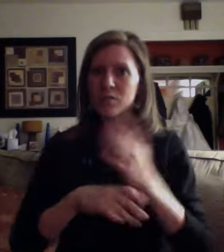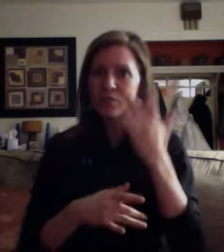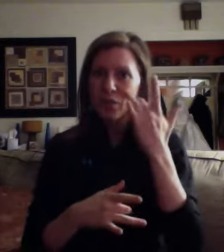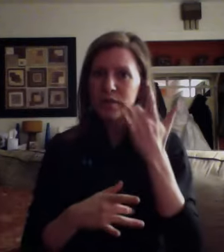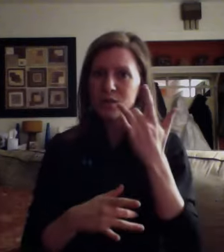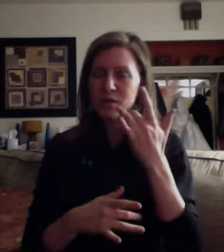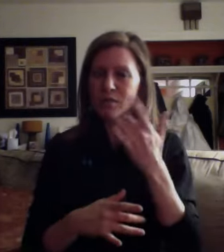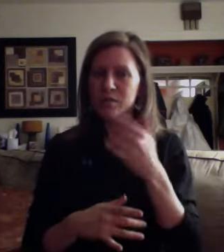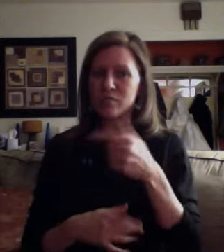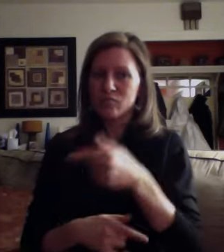And then after that,